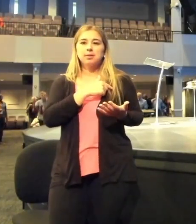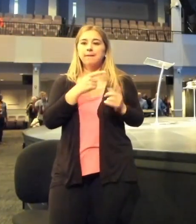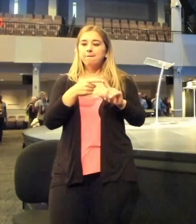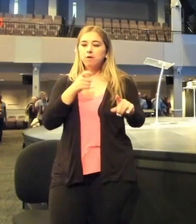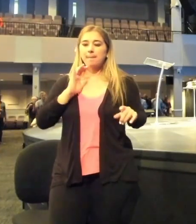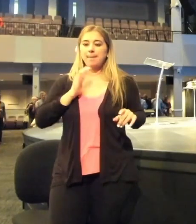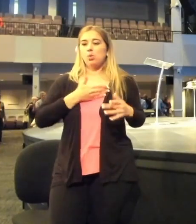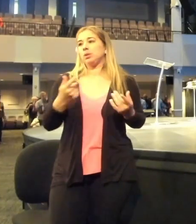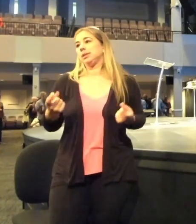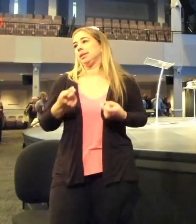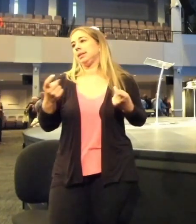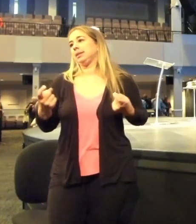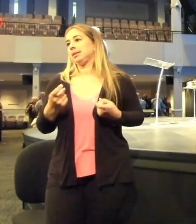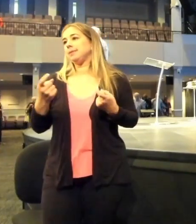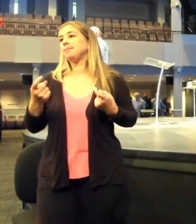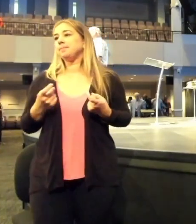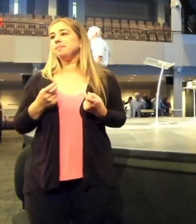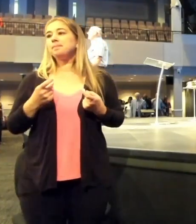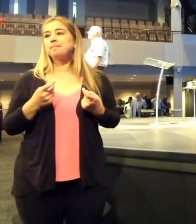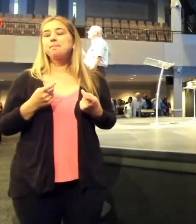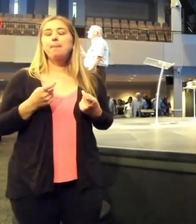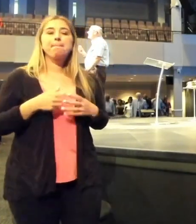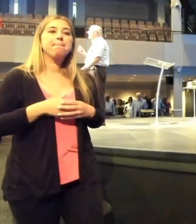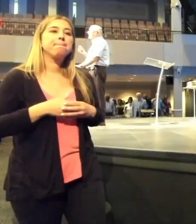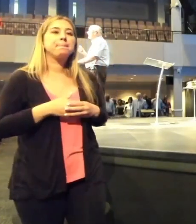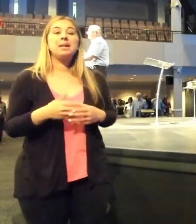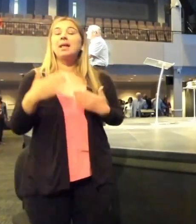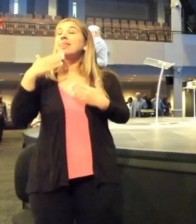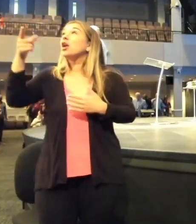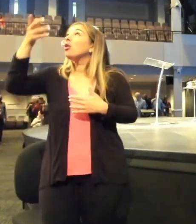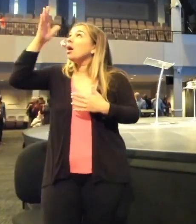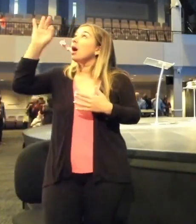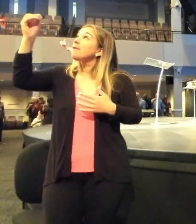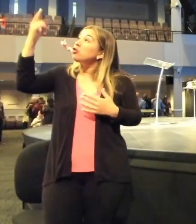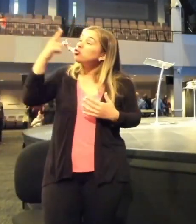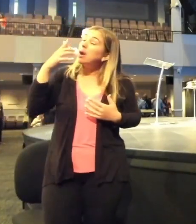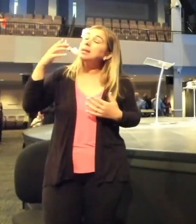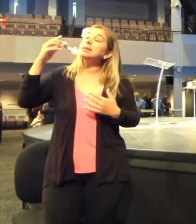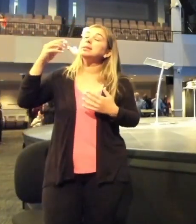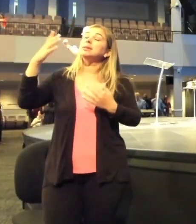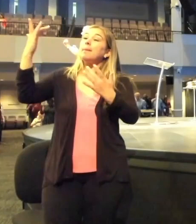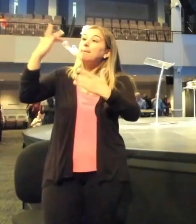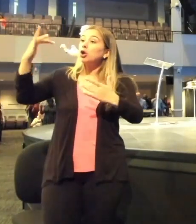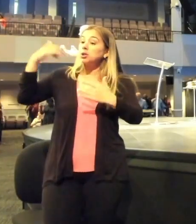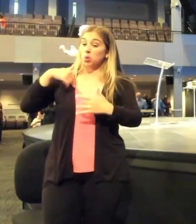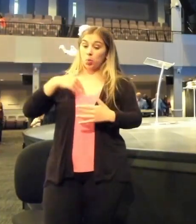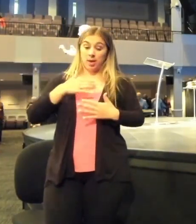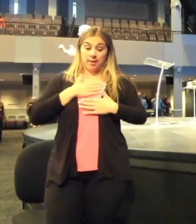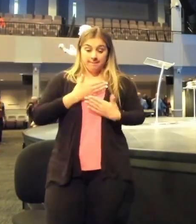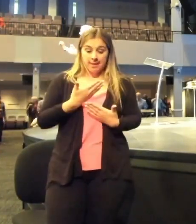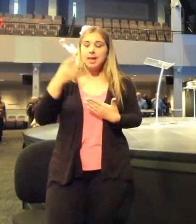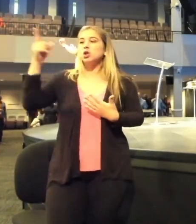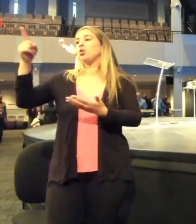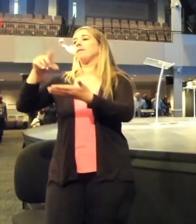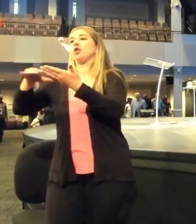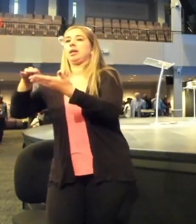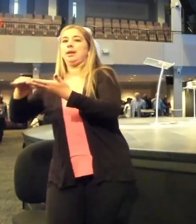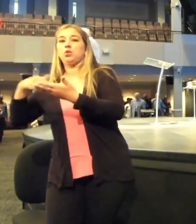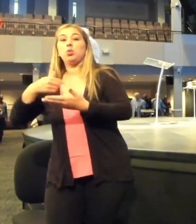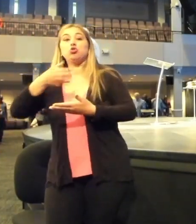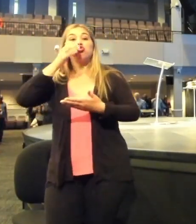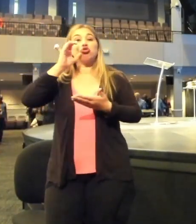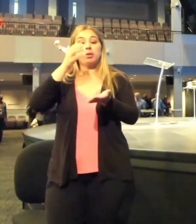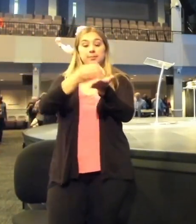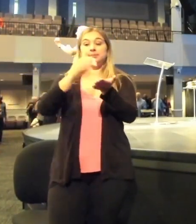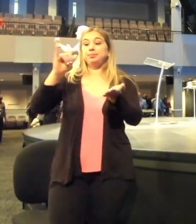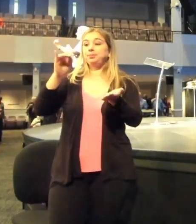of our sins. Lord, thank you that you're a God of grace and mercy, that as we confess, you forgive. So we drink of this cup